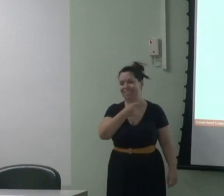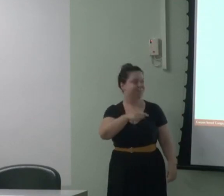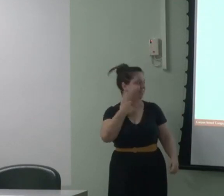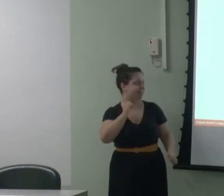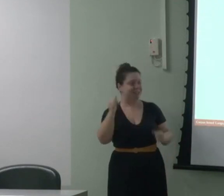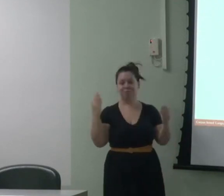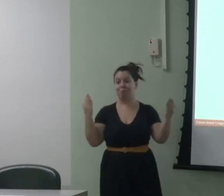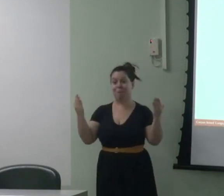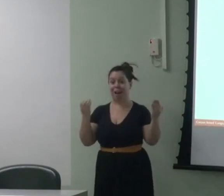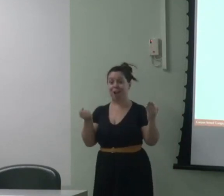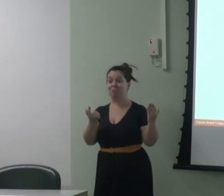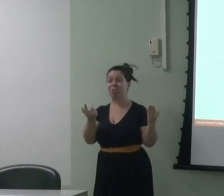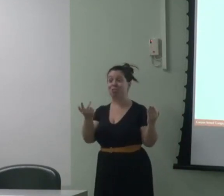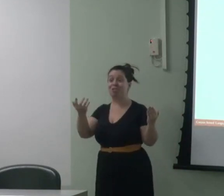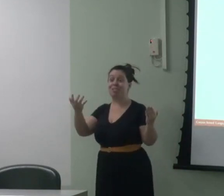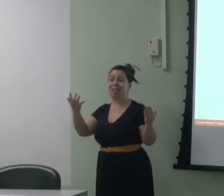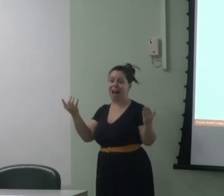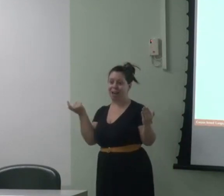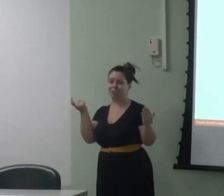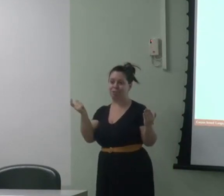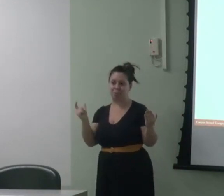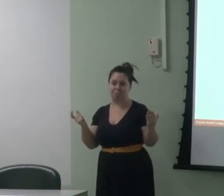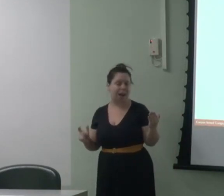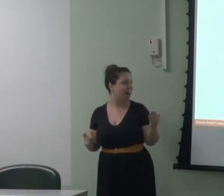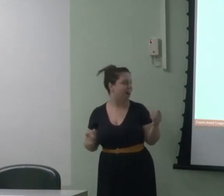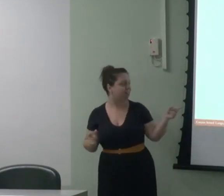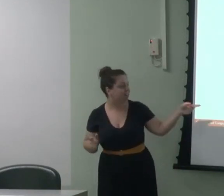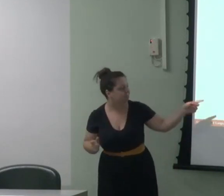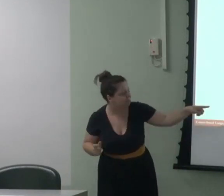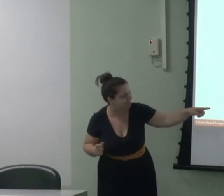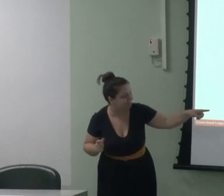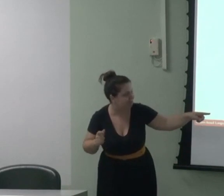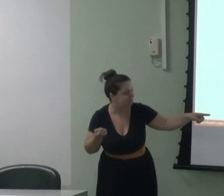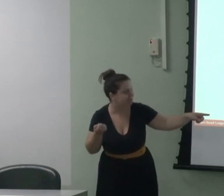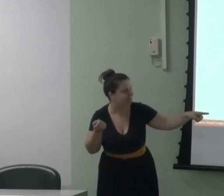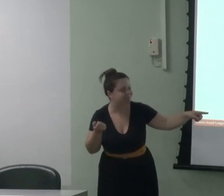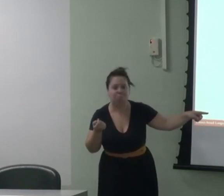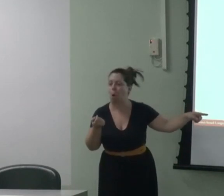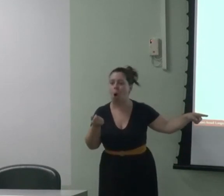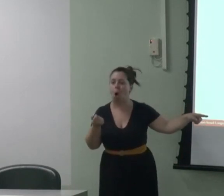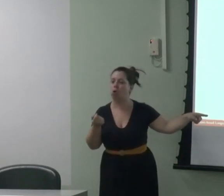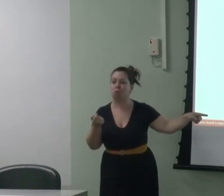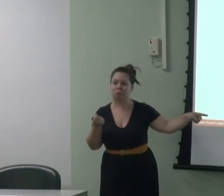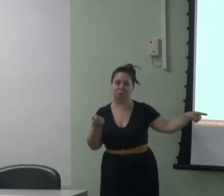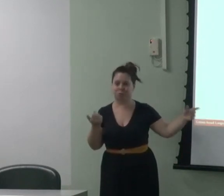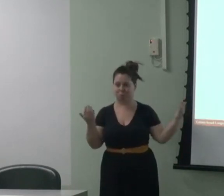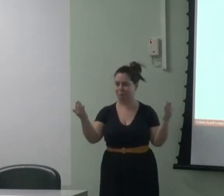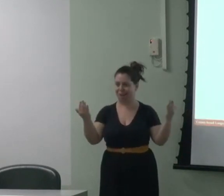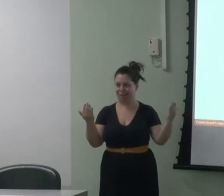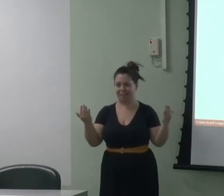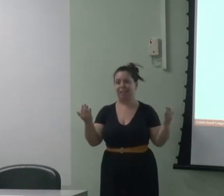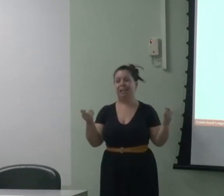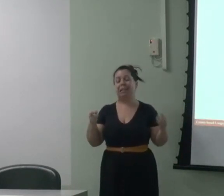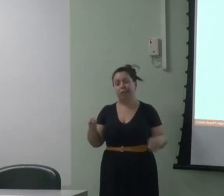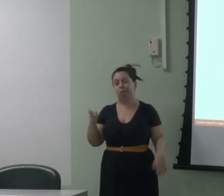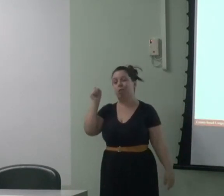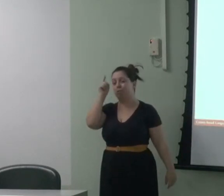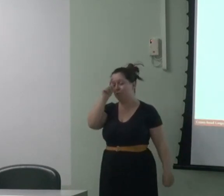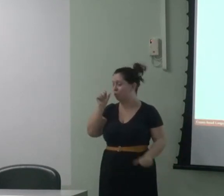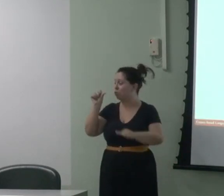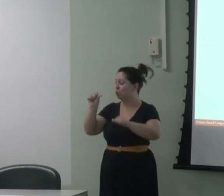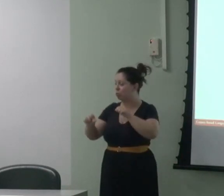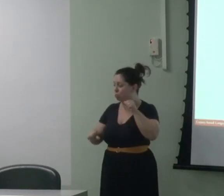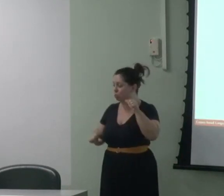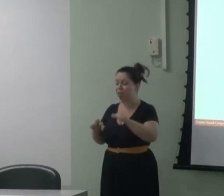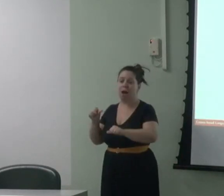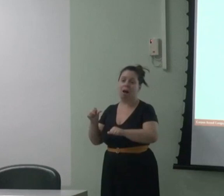a Tupian tree bank, we would just have a few thousand, which unfortunately is difficult to change. We hope for